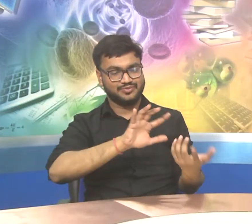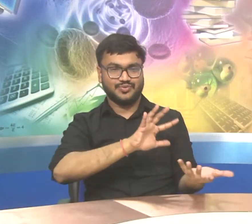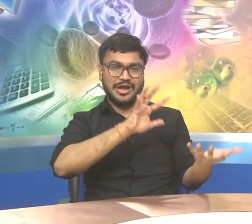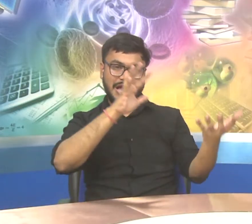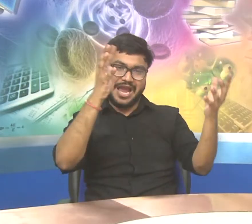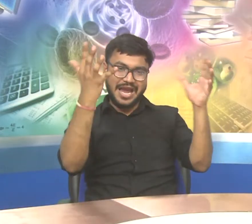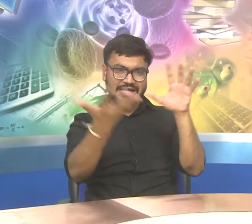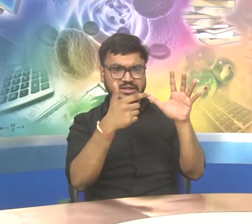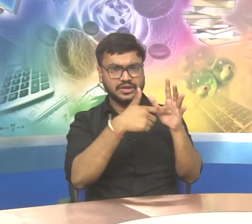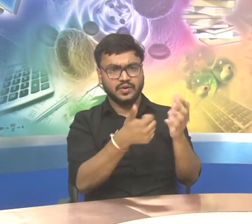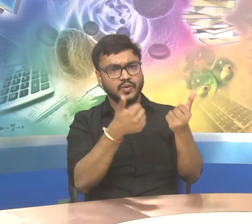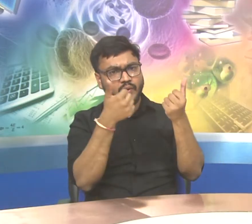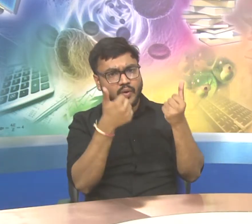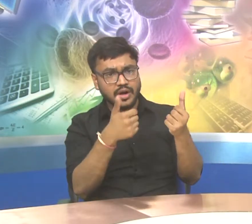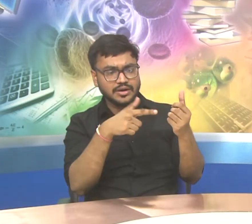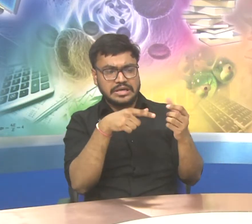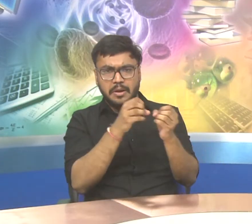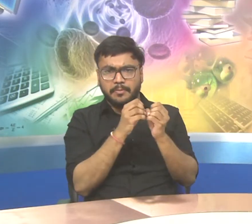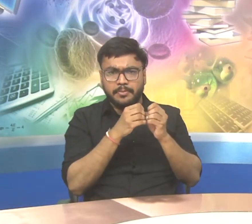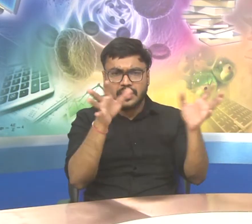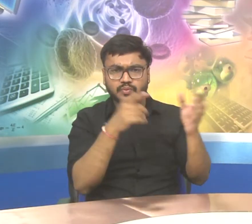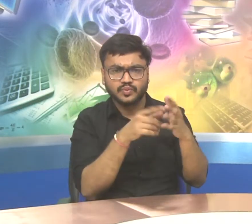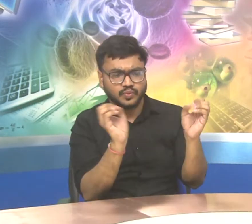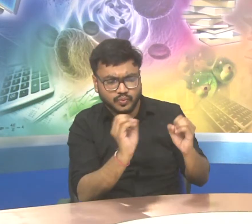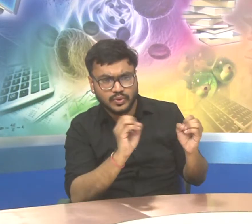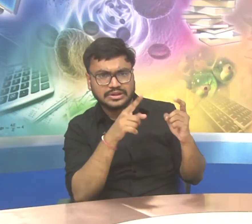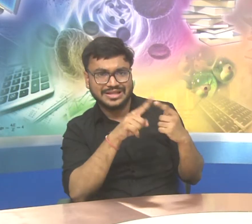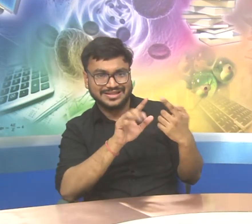Over time, the outer layer of the Earth